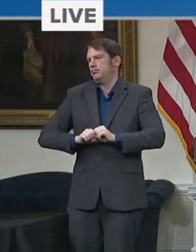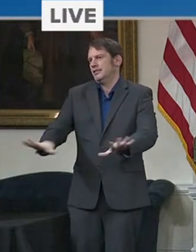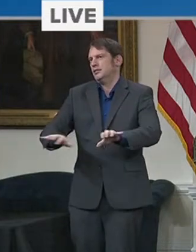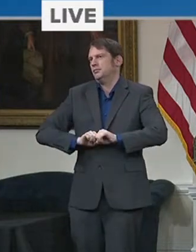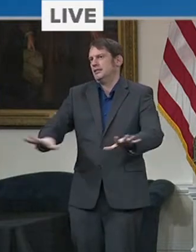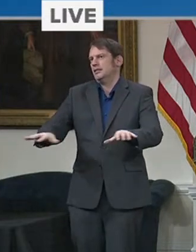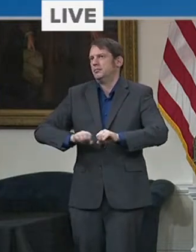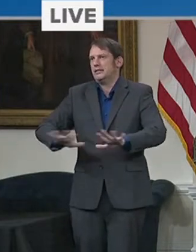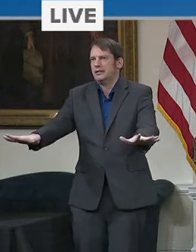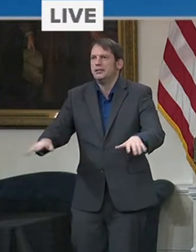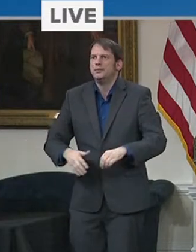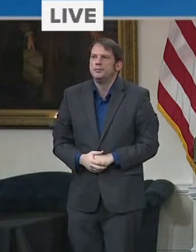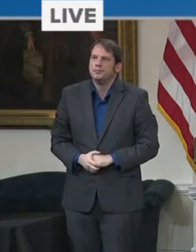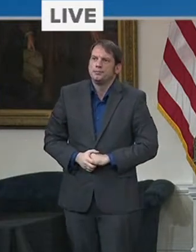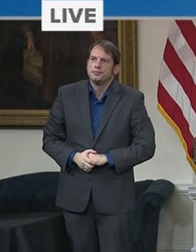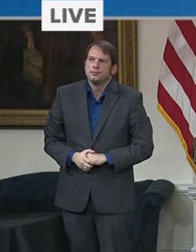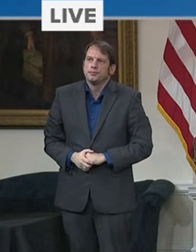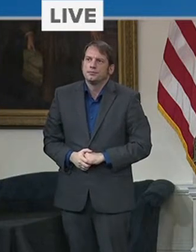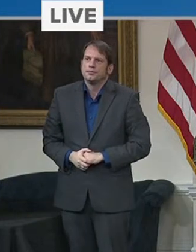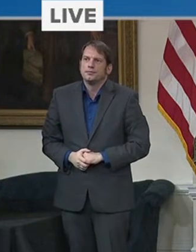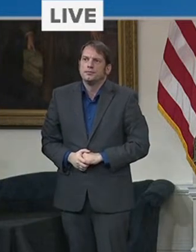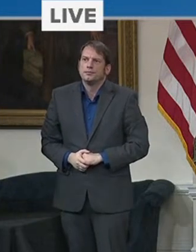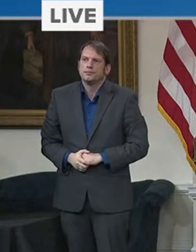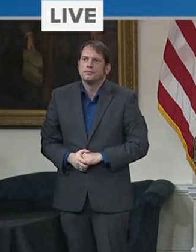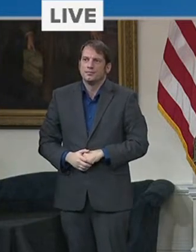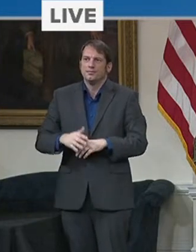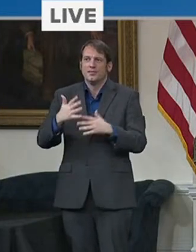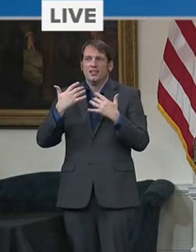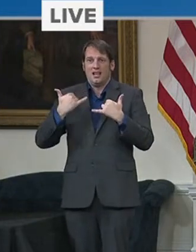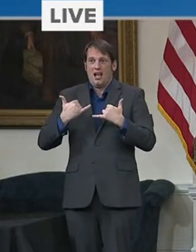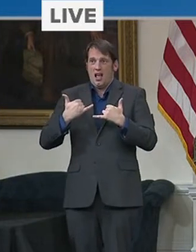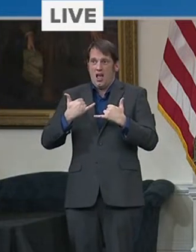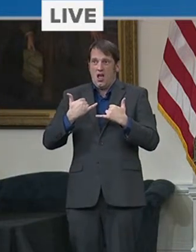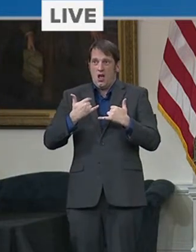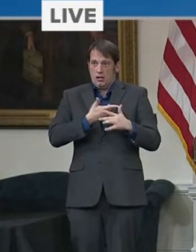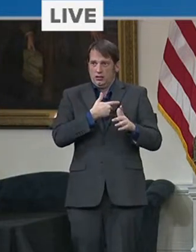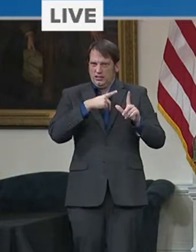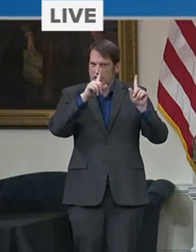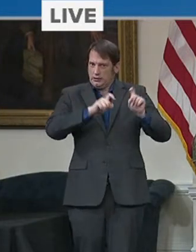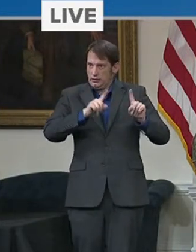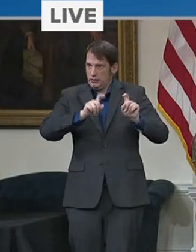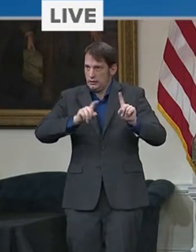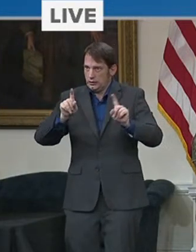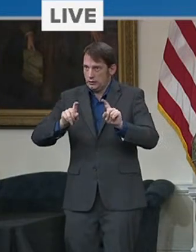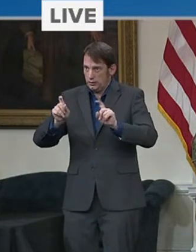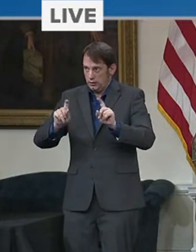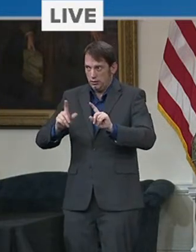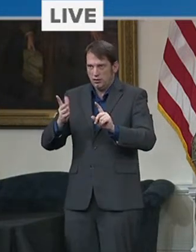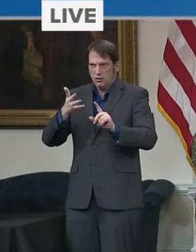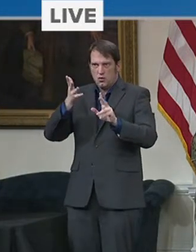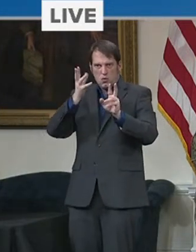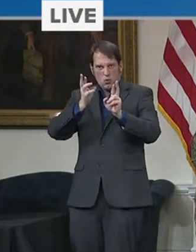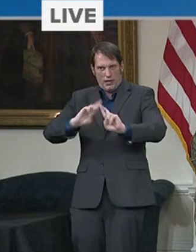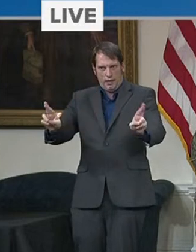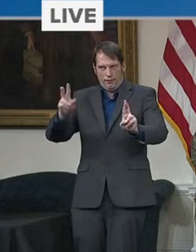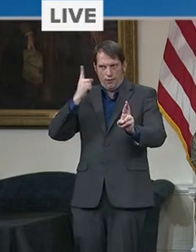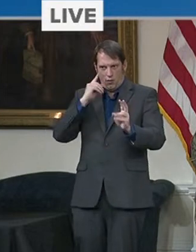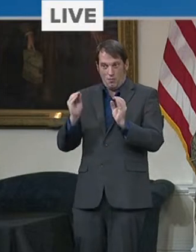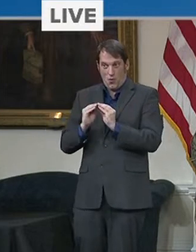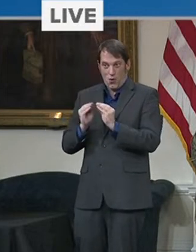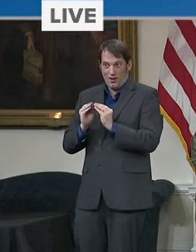pilot programs to include much higher volumes, more and more pharmacies, and many more